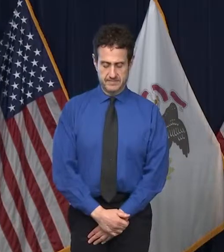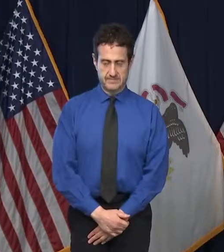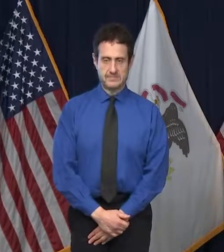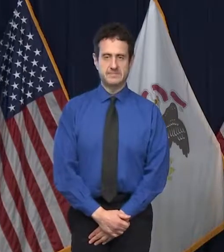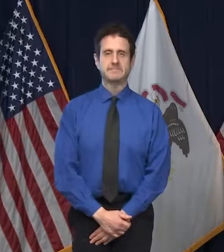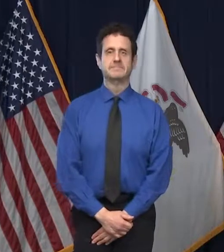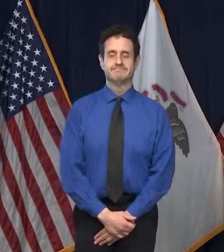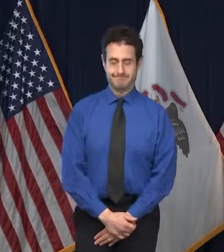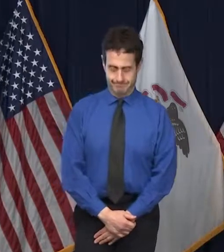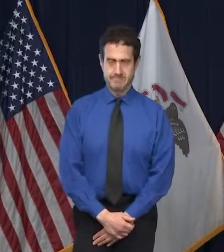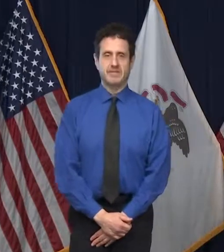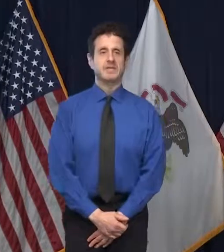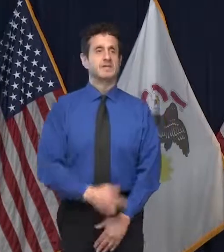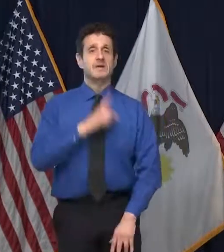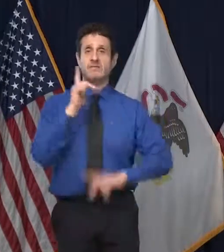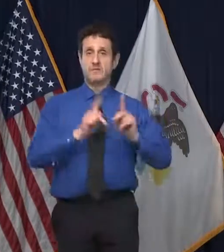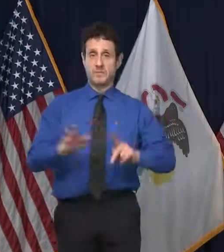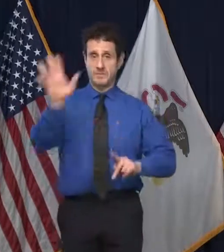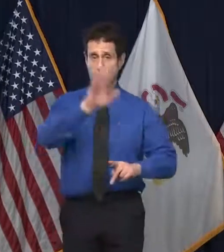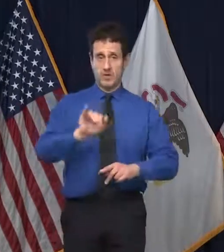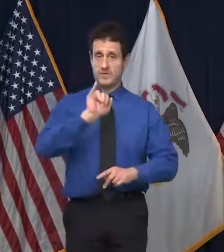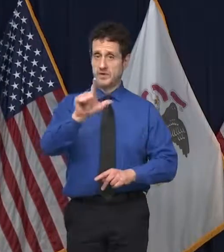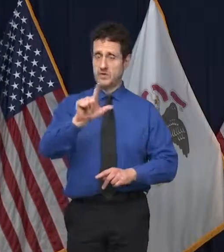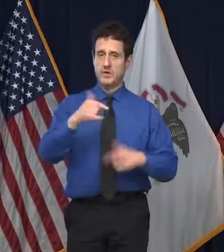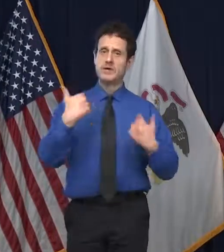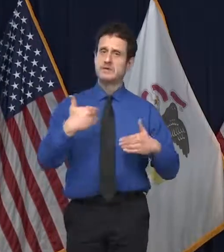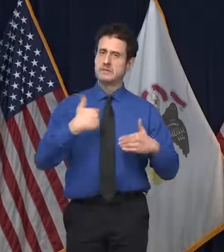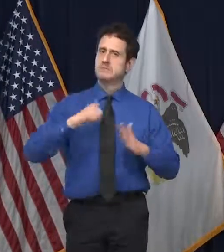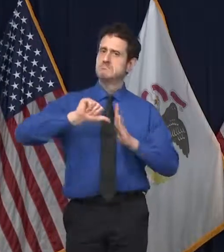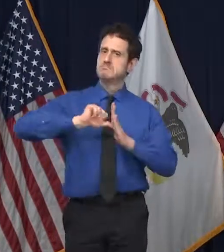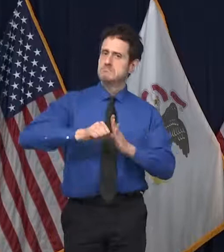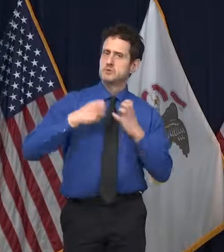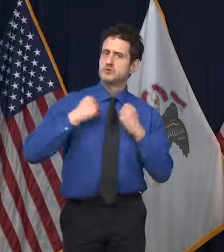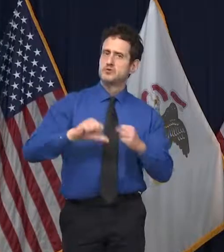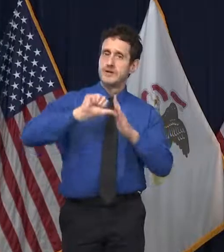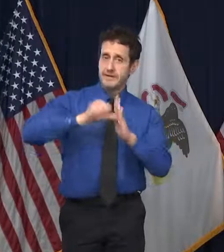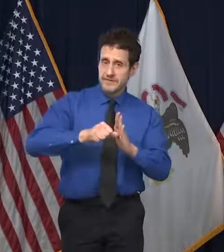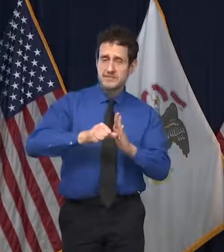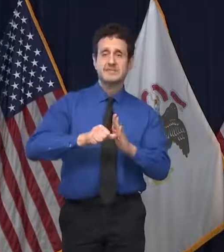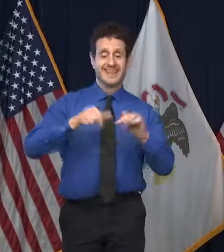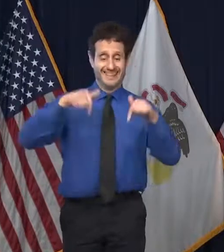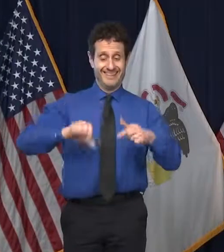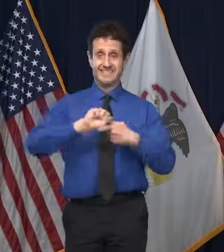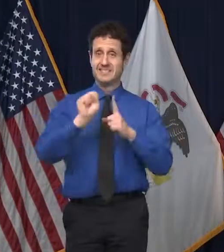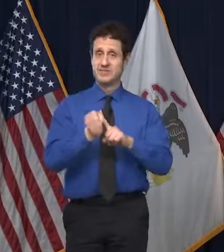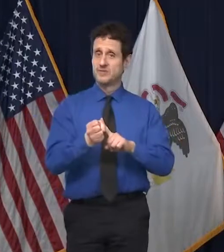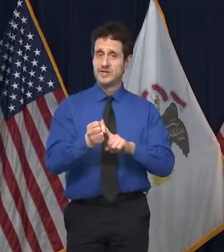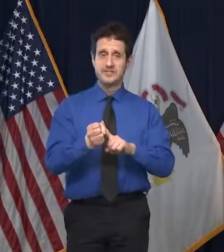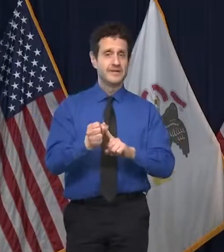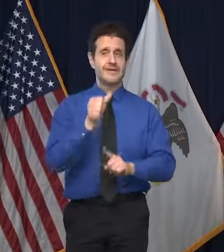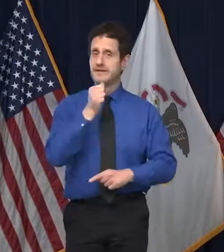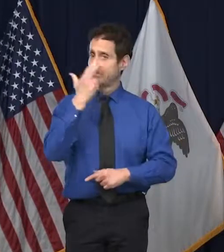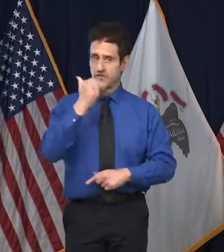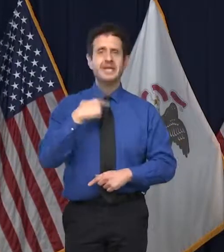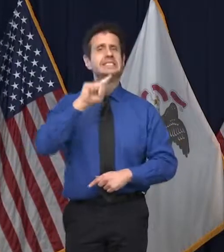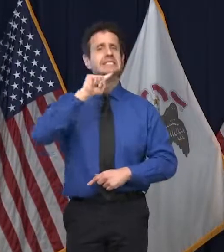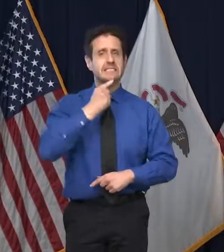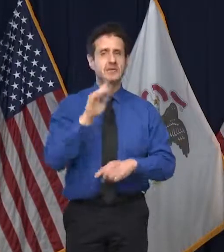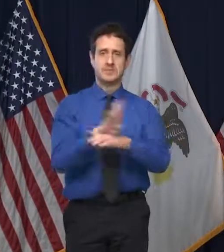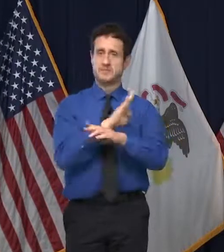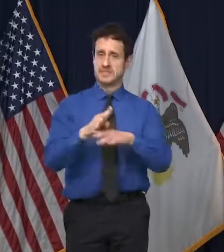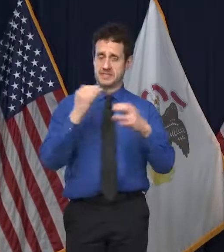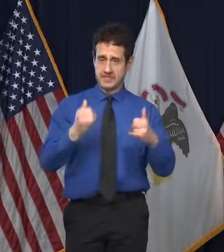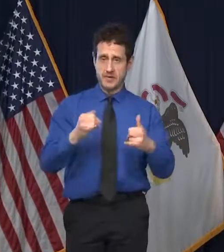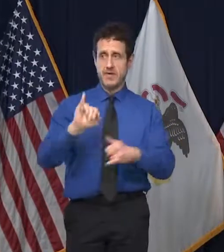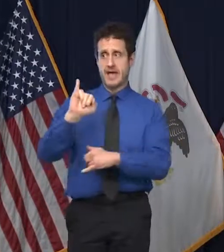To all Illinoisans, I cannot stress enough the severity of our situation. IDPH is